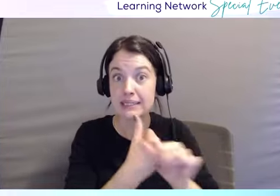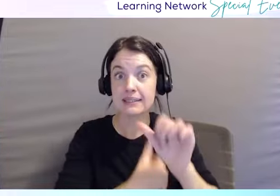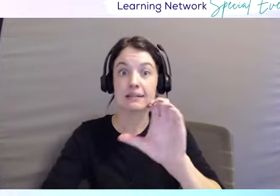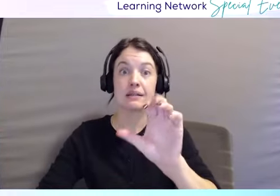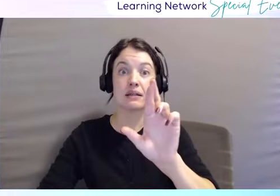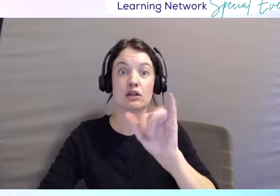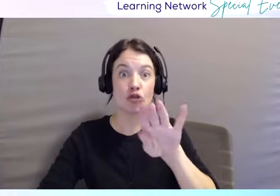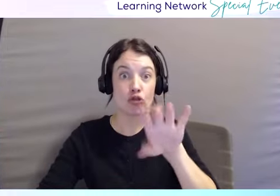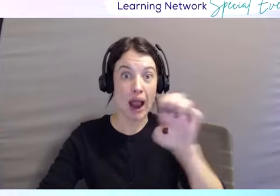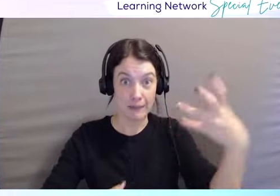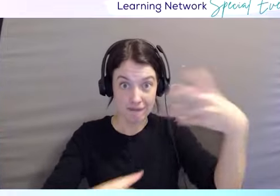engagement,